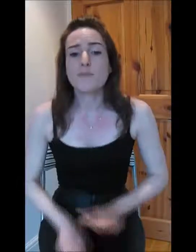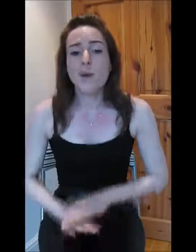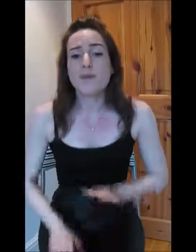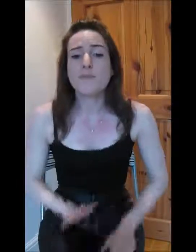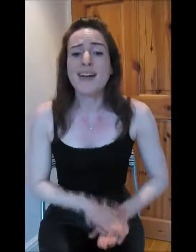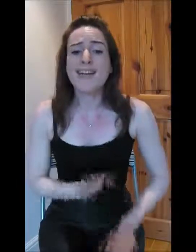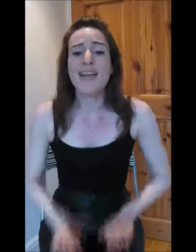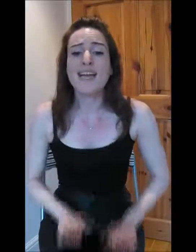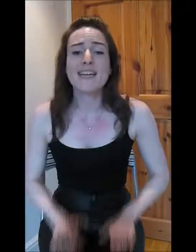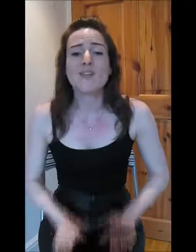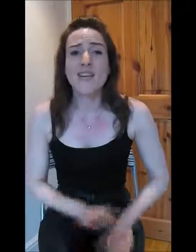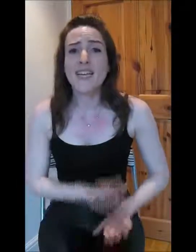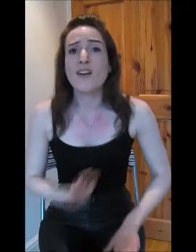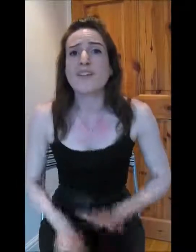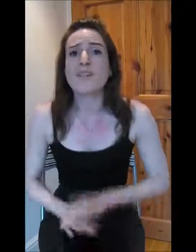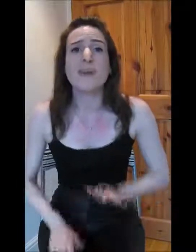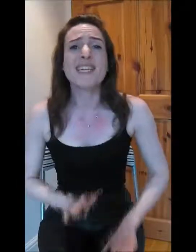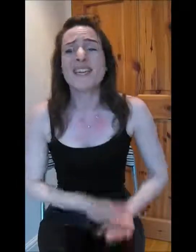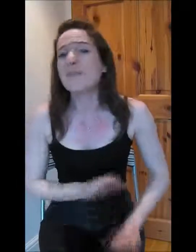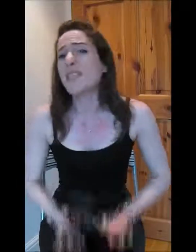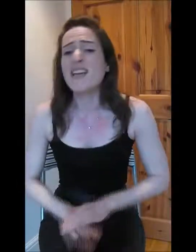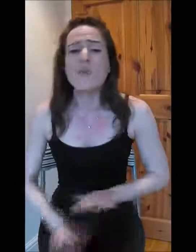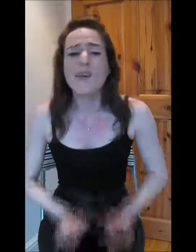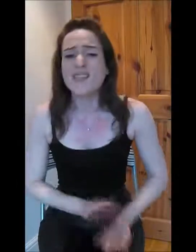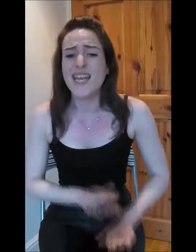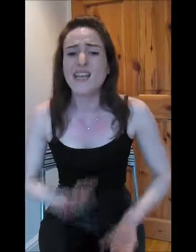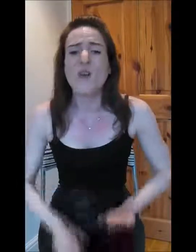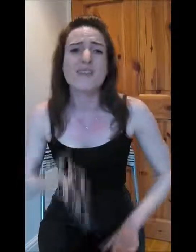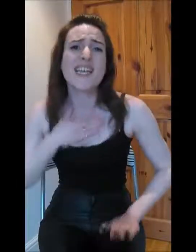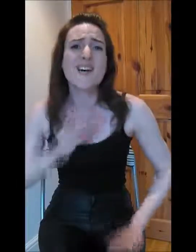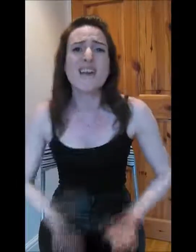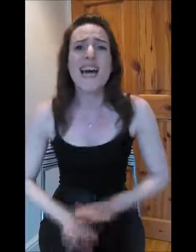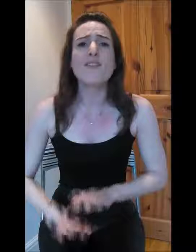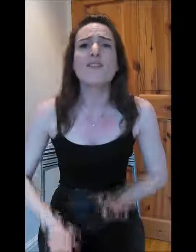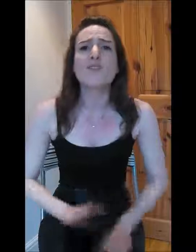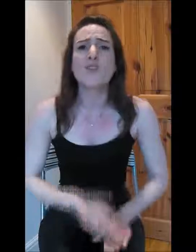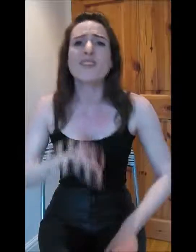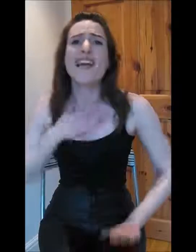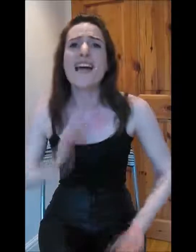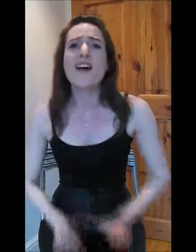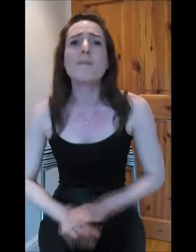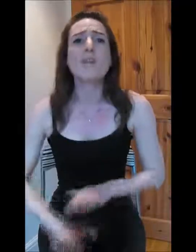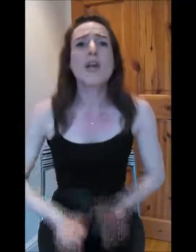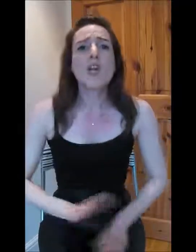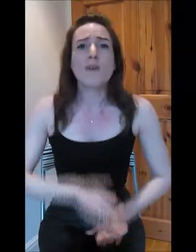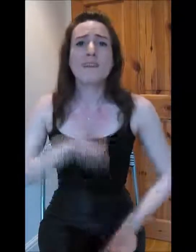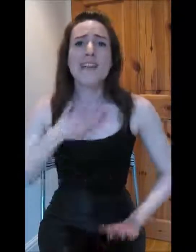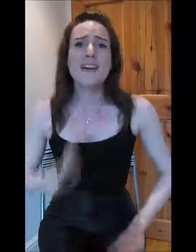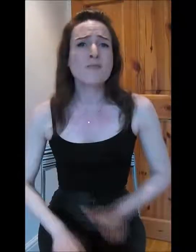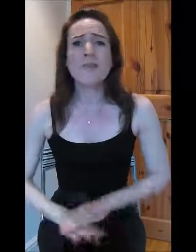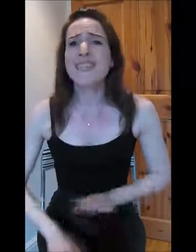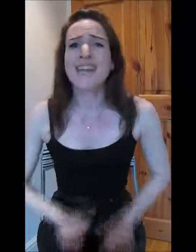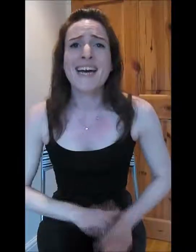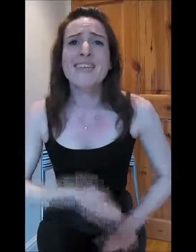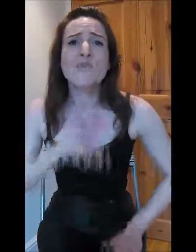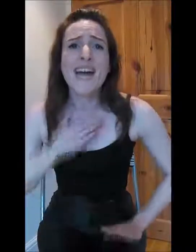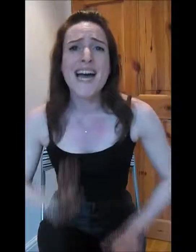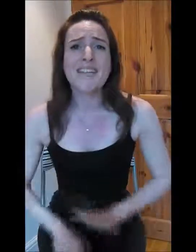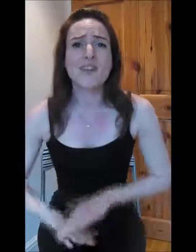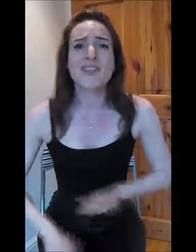upon my head. Great God Almighty, let me tell you what he said. Go and tell that mountain liar. Go and tell the midnight rider.